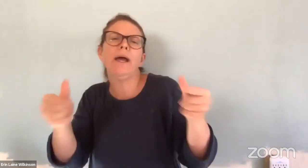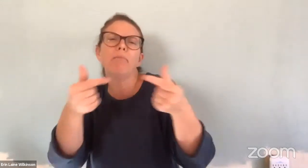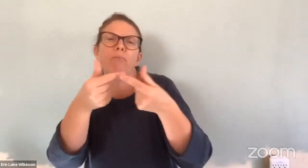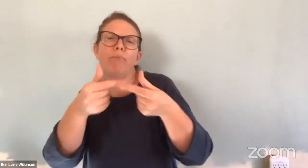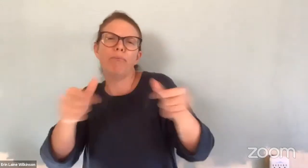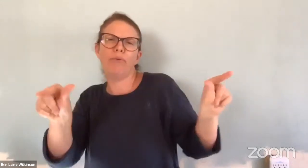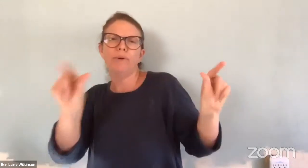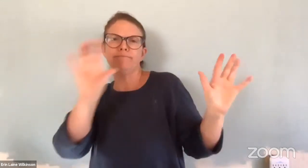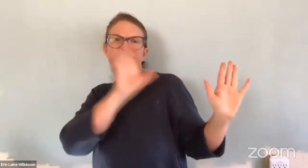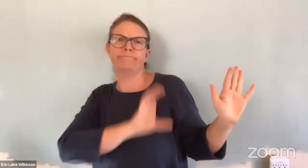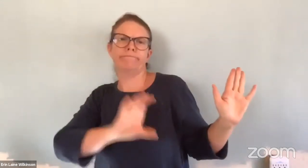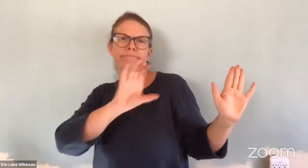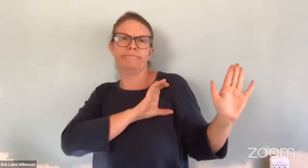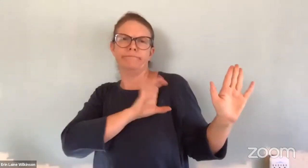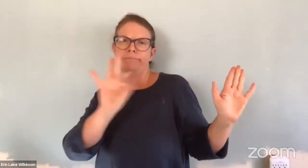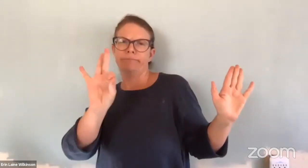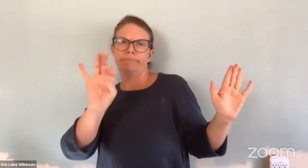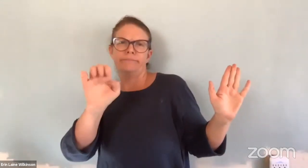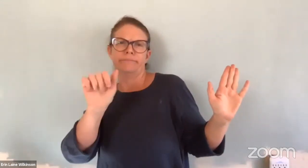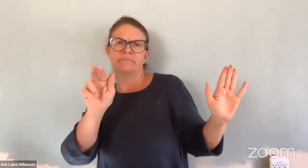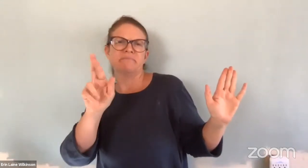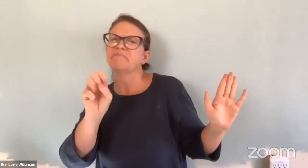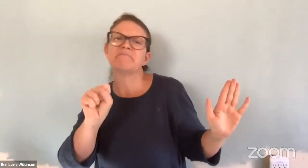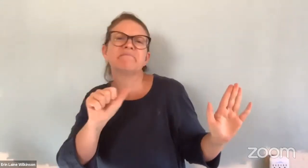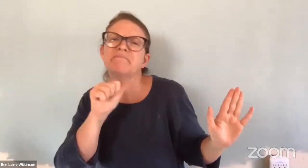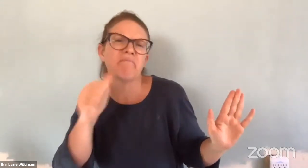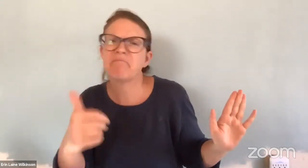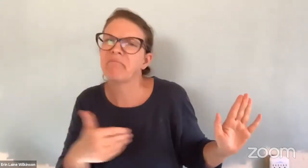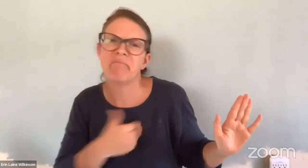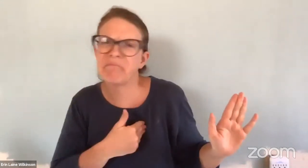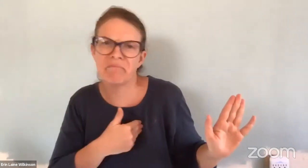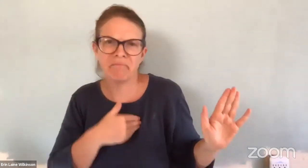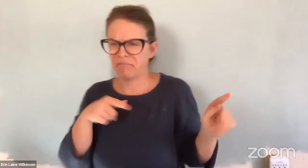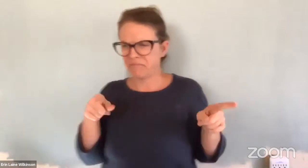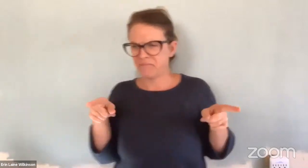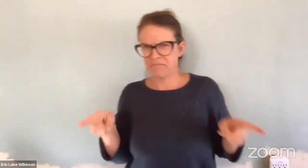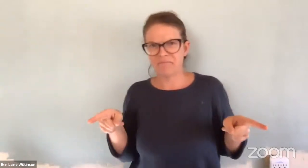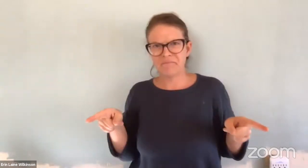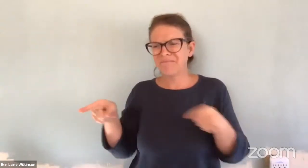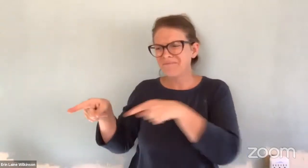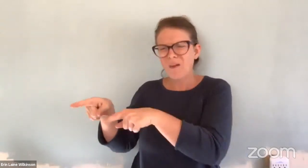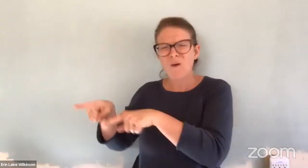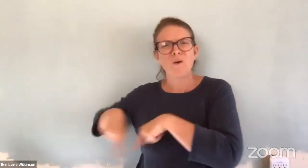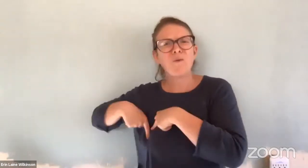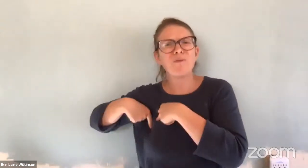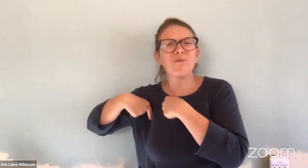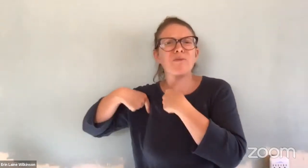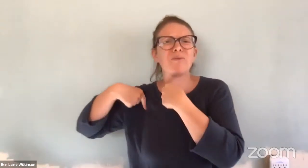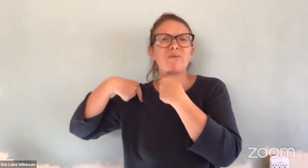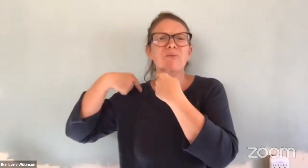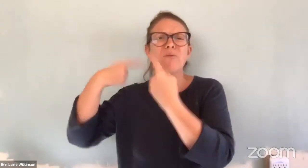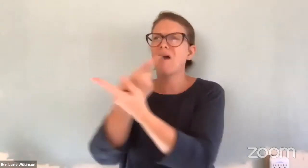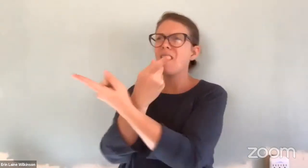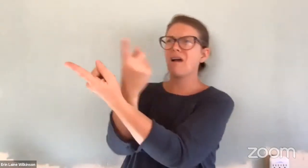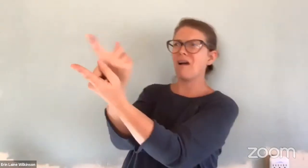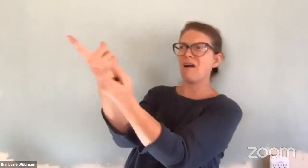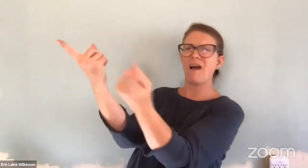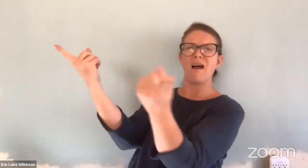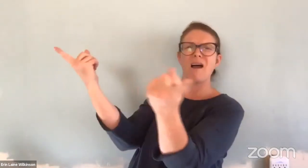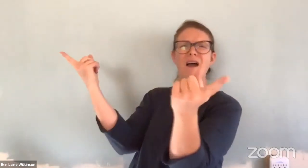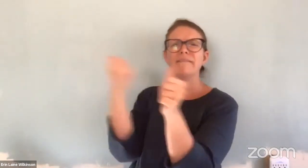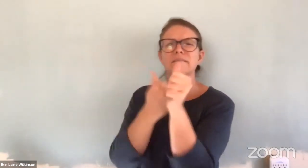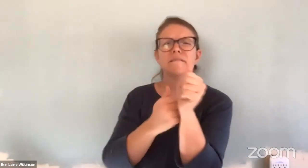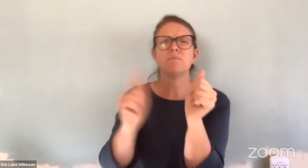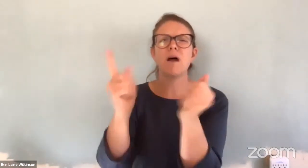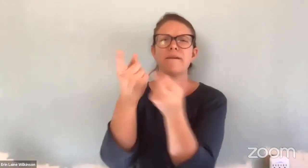And they don't have the same grammatical characteristics or features as these majority sign languages, but